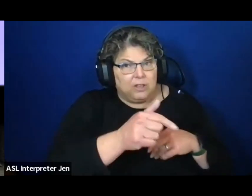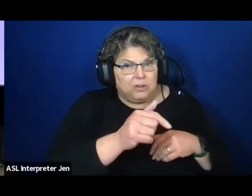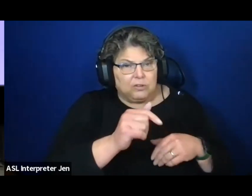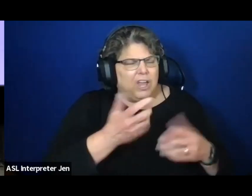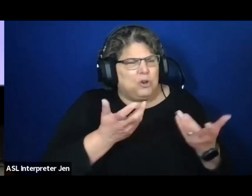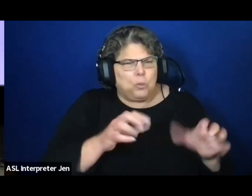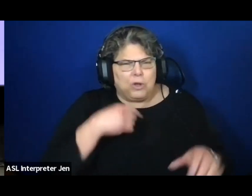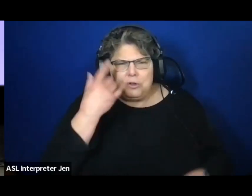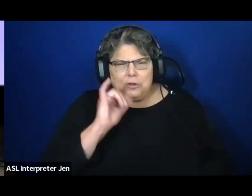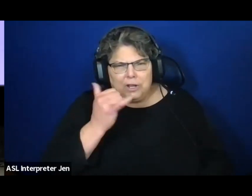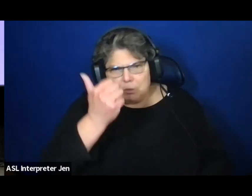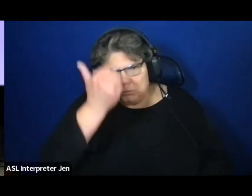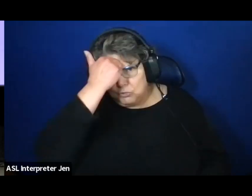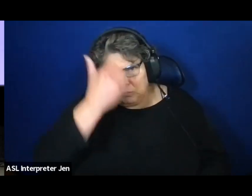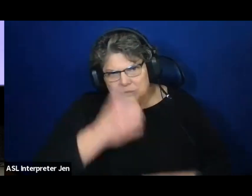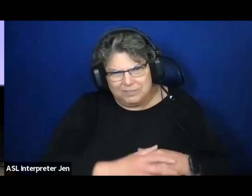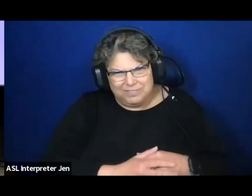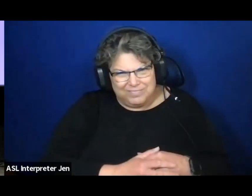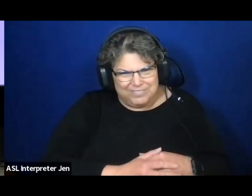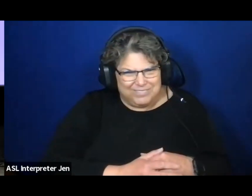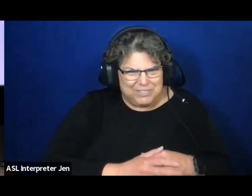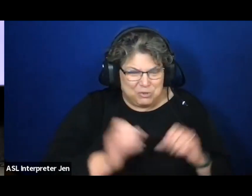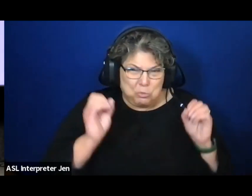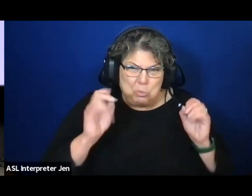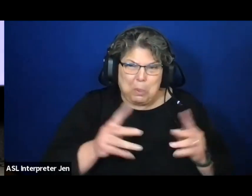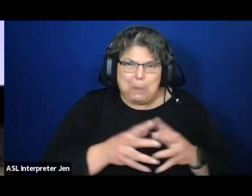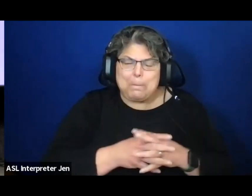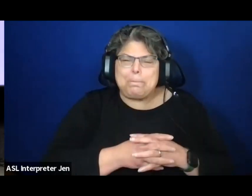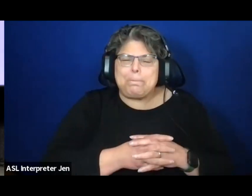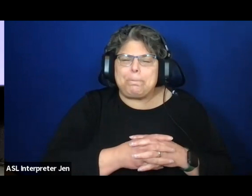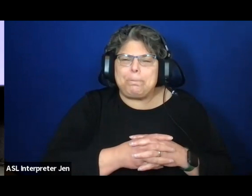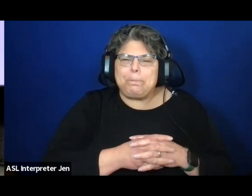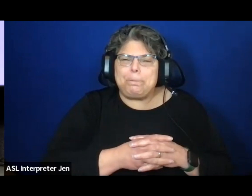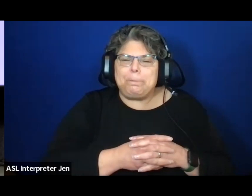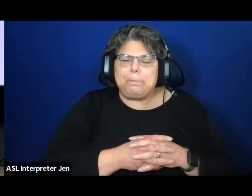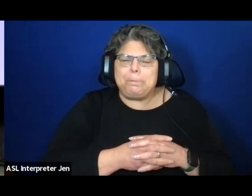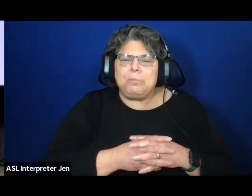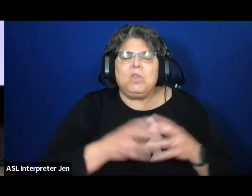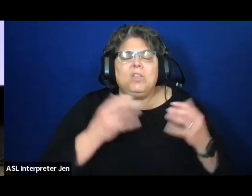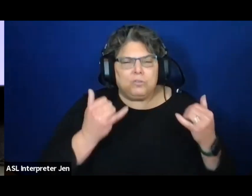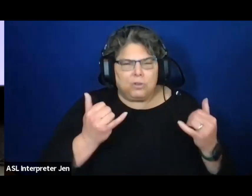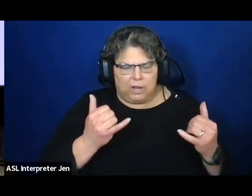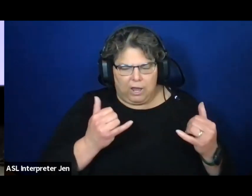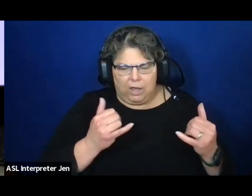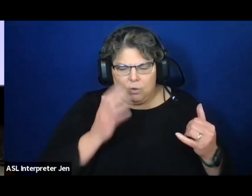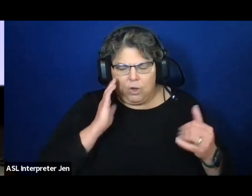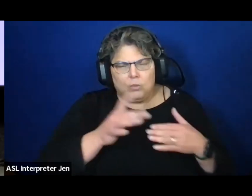fool. Okay? So now I'm going to take you